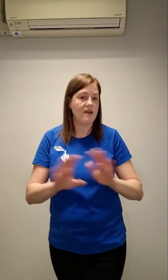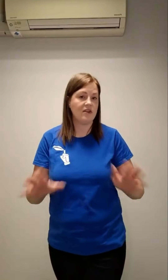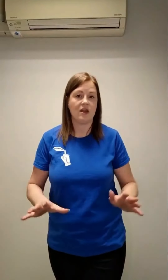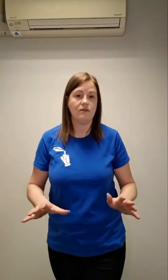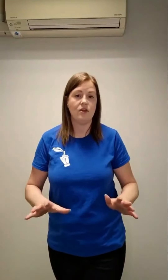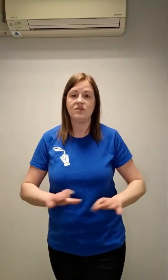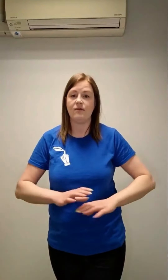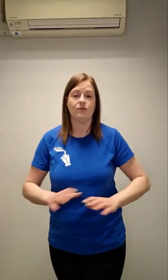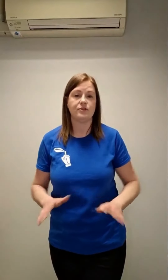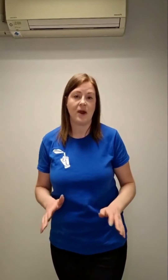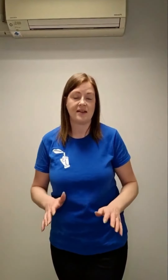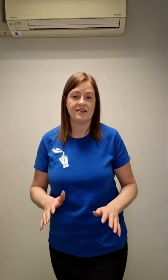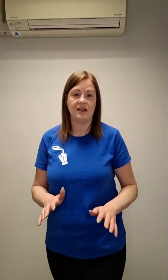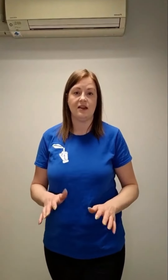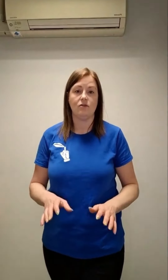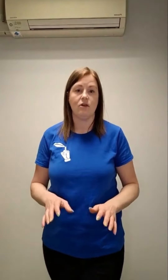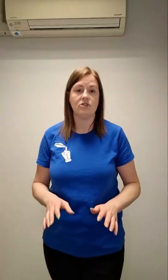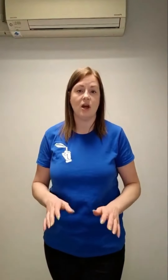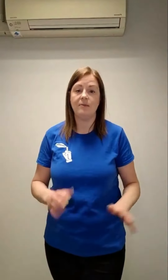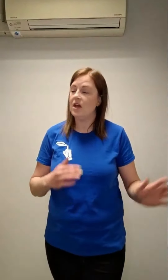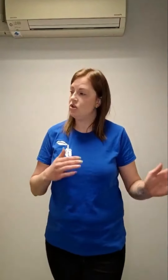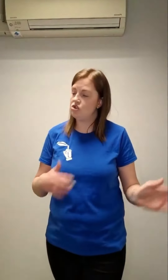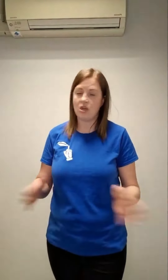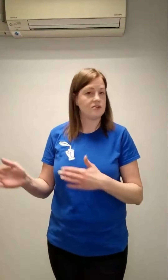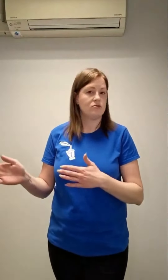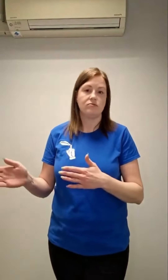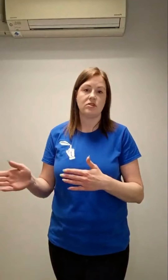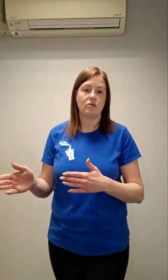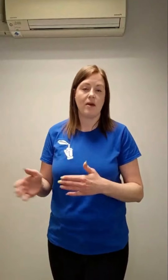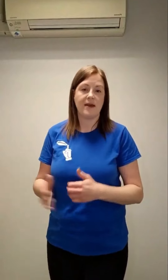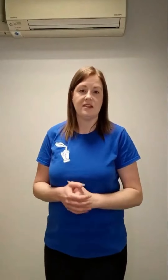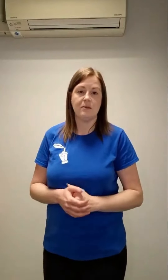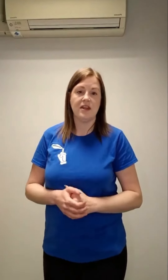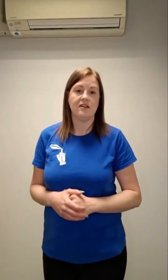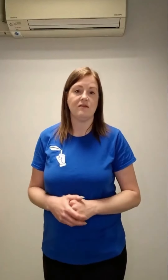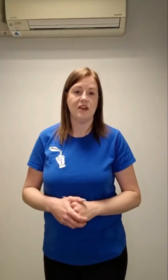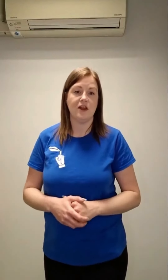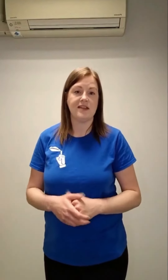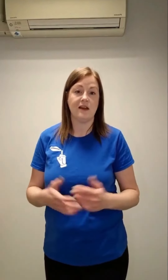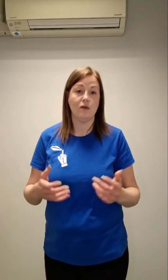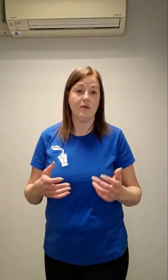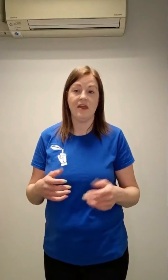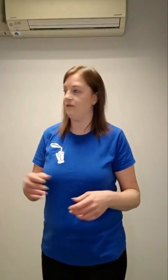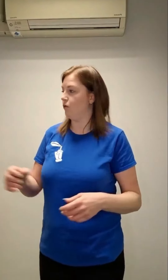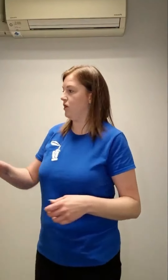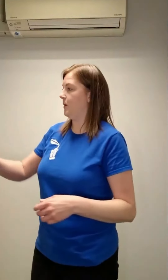get confused and ever want to practice again in your own time, just go right back to the beginning of the videos and it'll all be there for you.